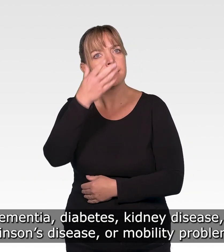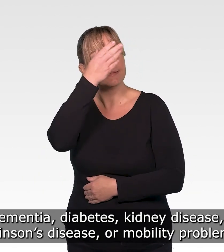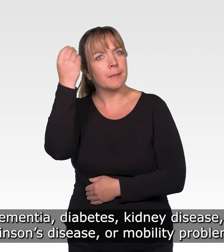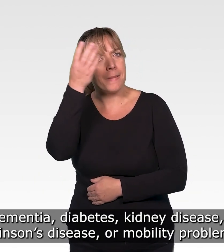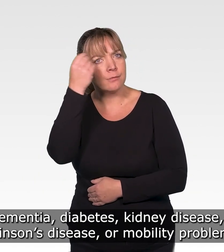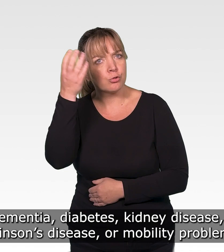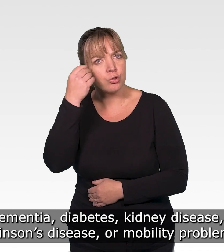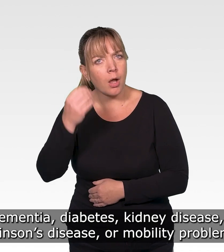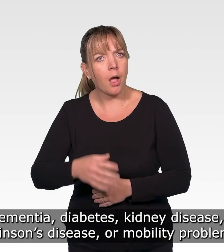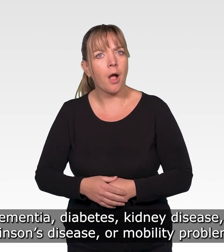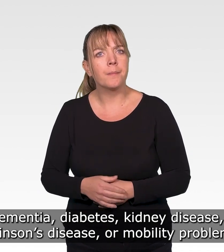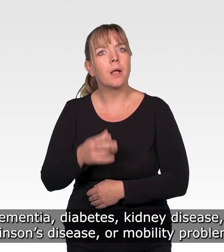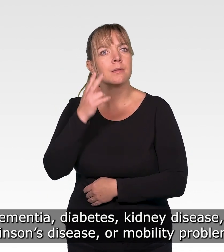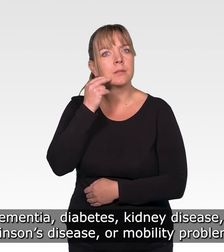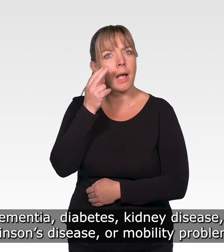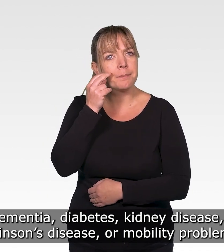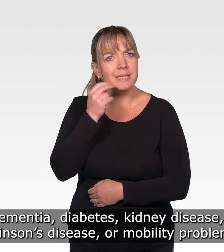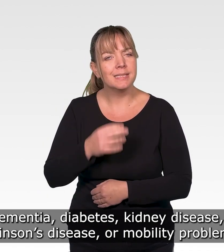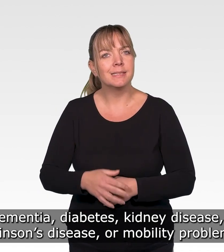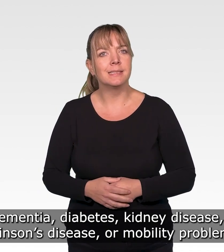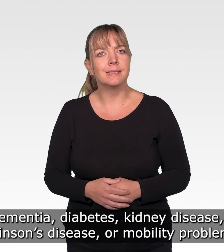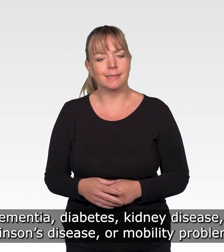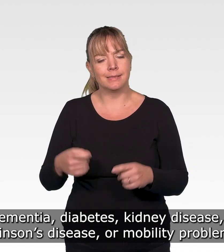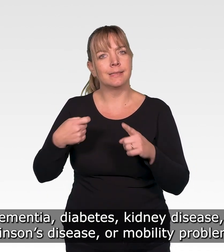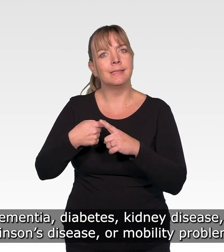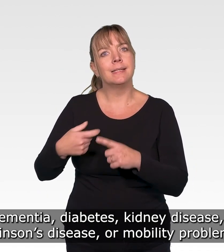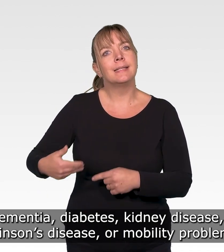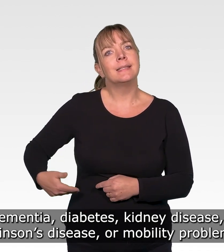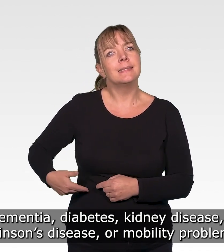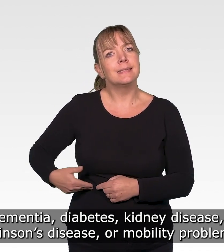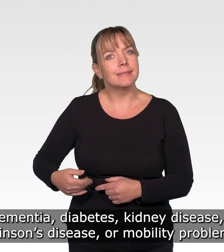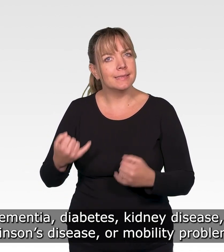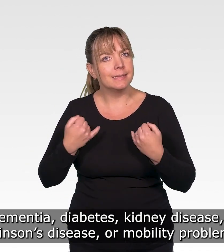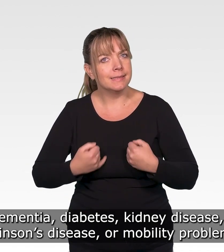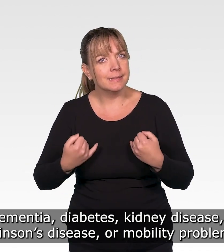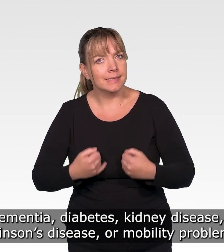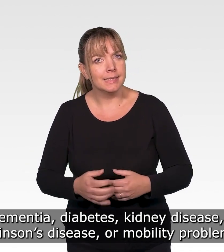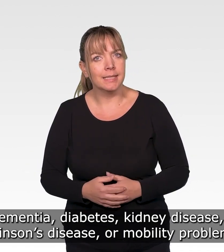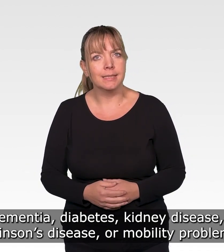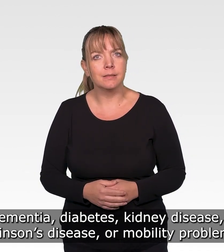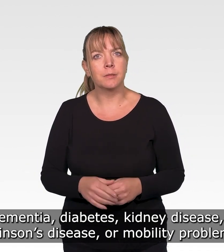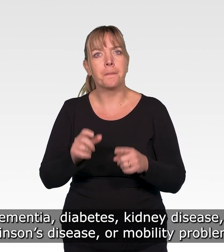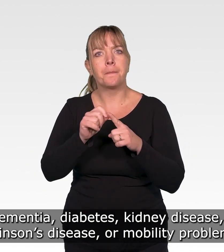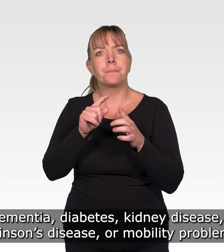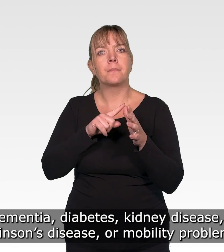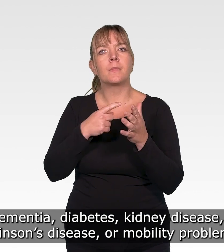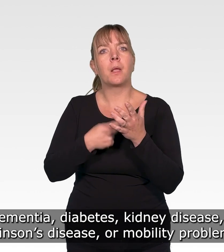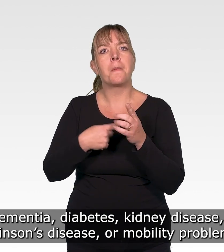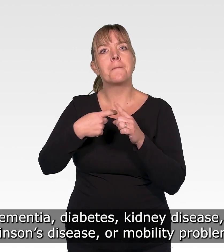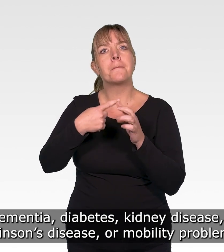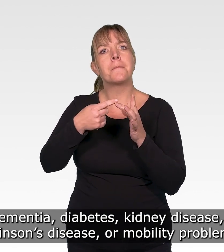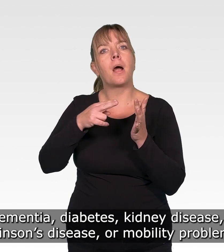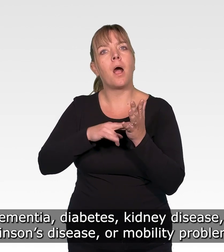dementia, diabetes, kidney disease, Parkinson's disease, or mobility problems.